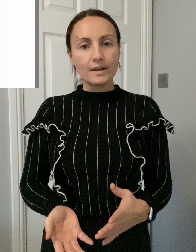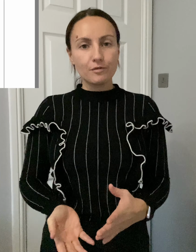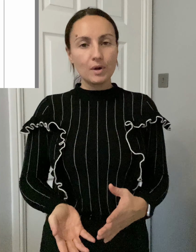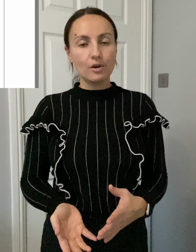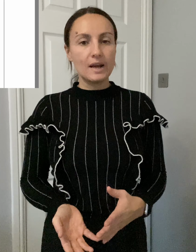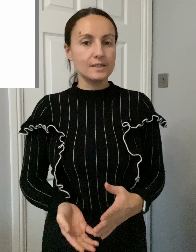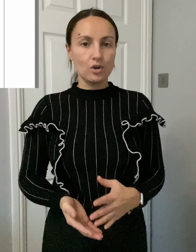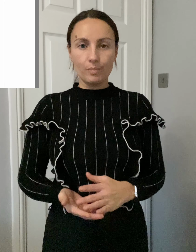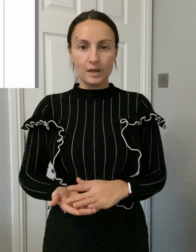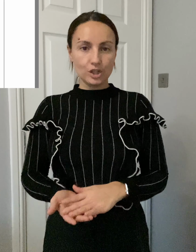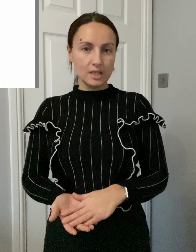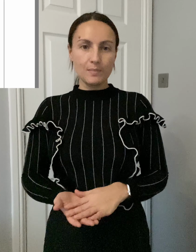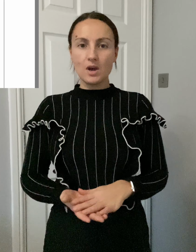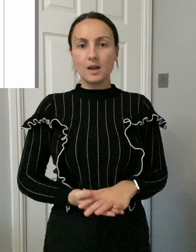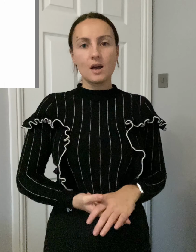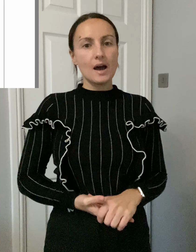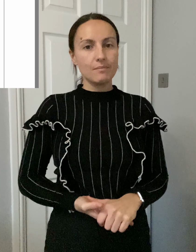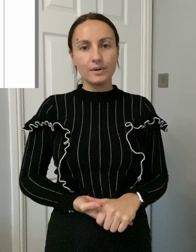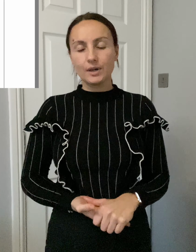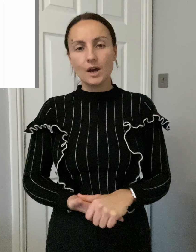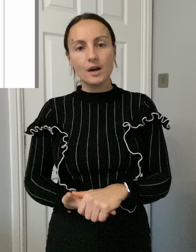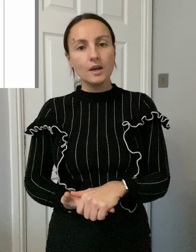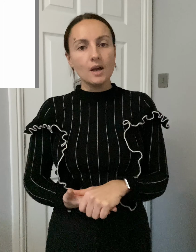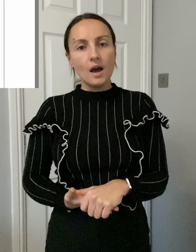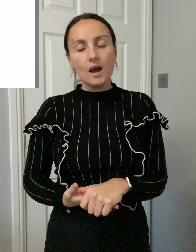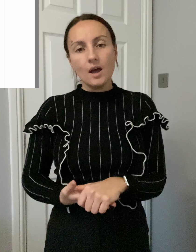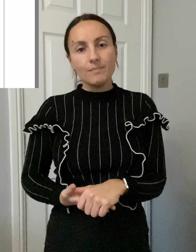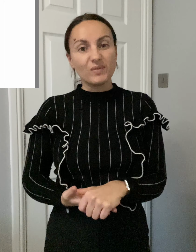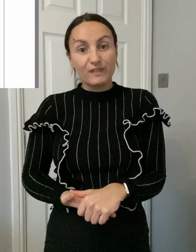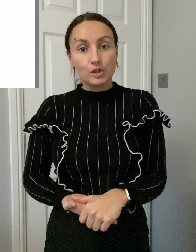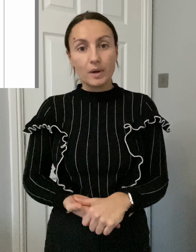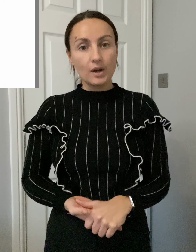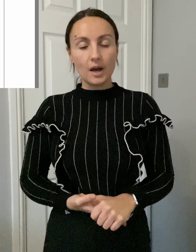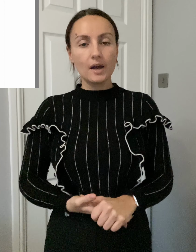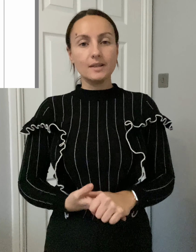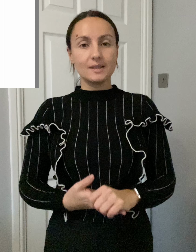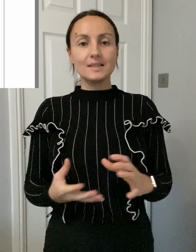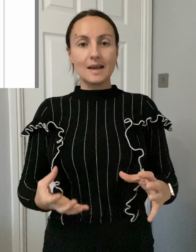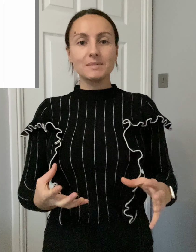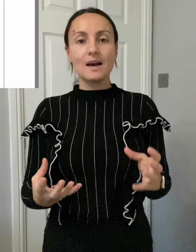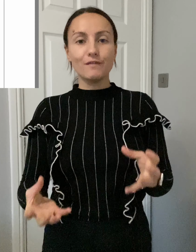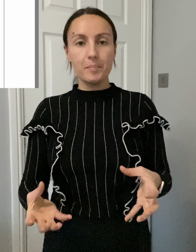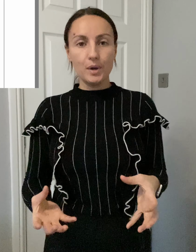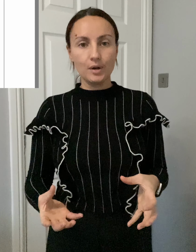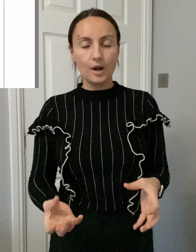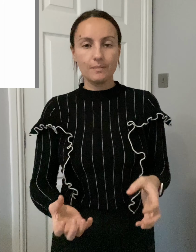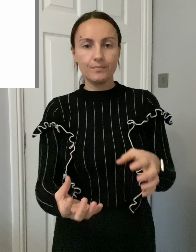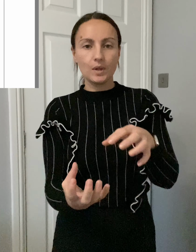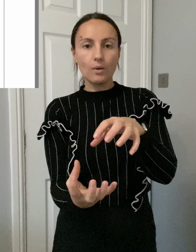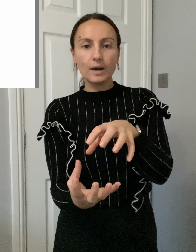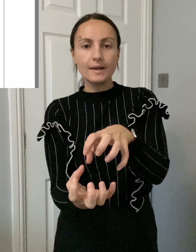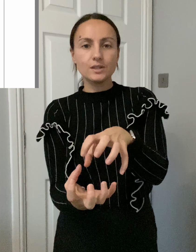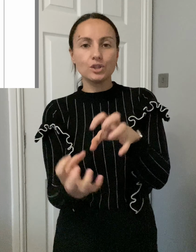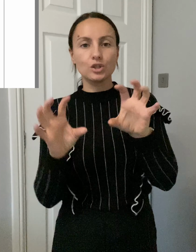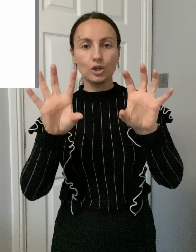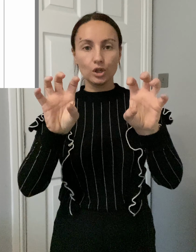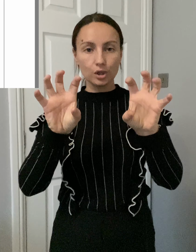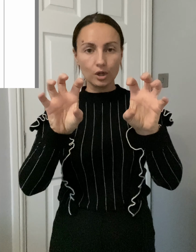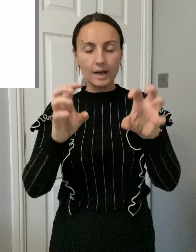of burger is it could be a cheeseburger hamburger and fish burger it's the same time for burger okay so you're just going to claw your